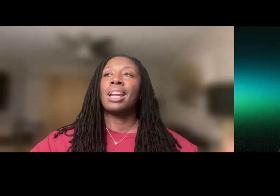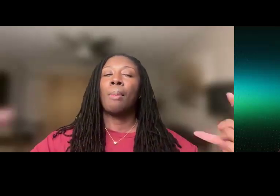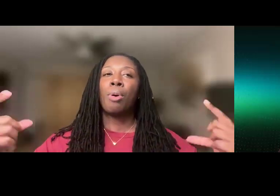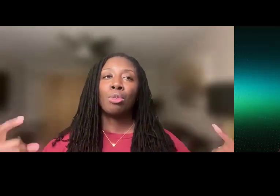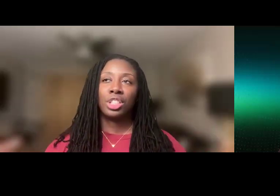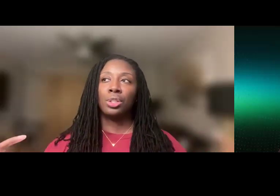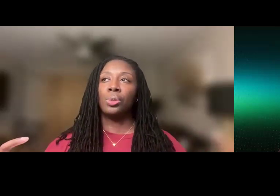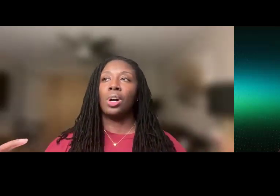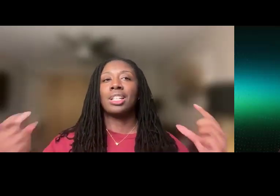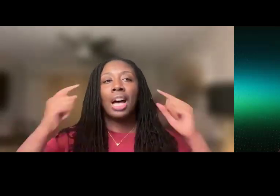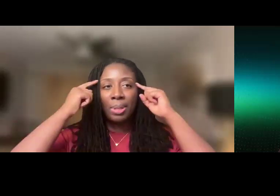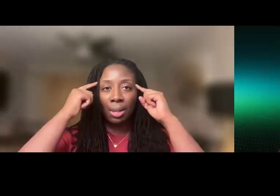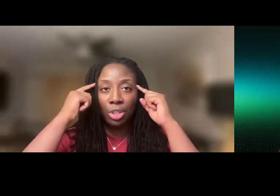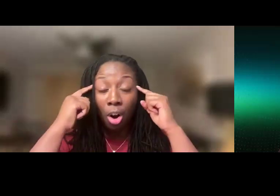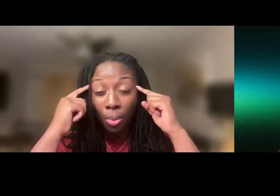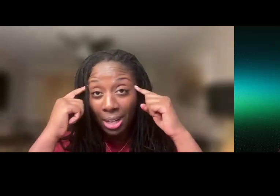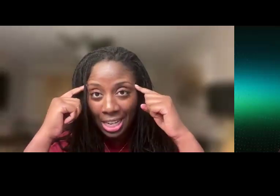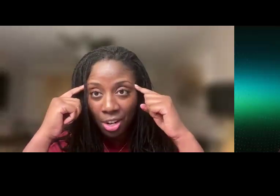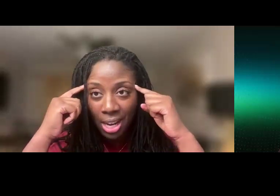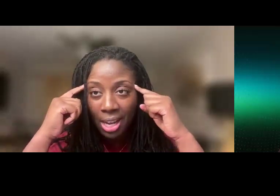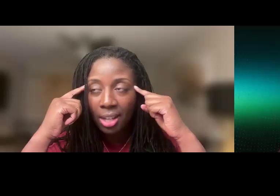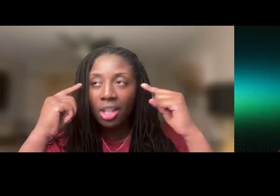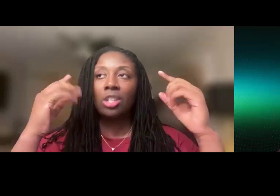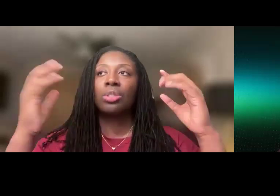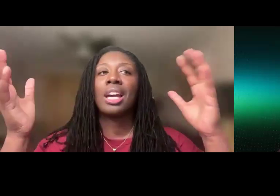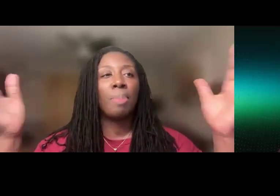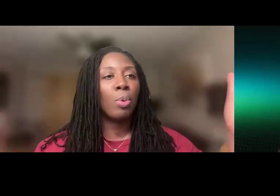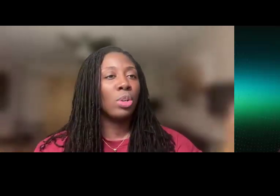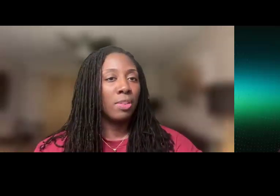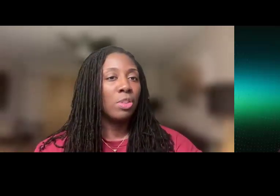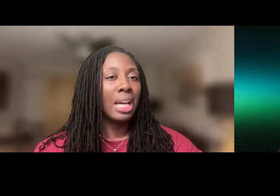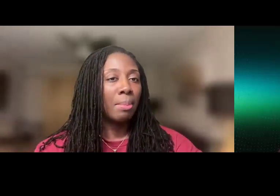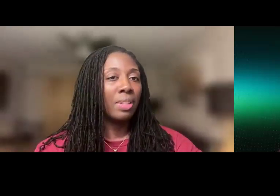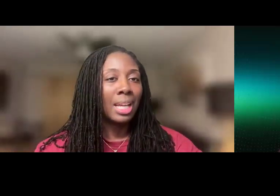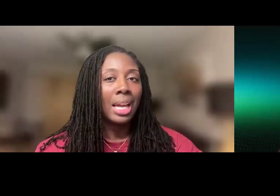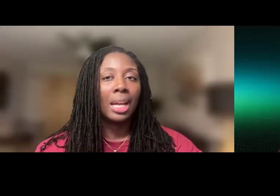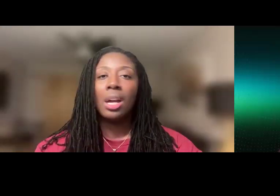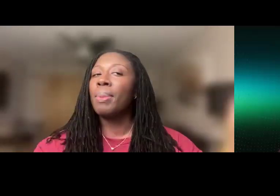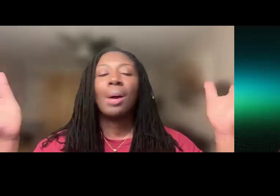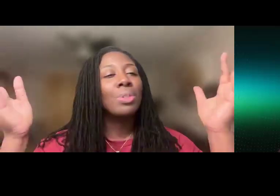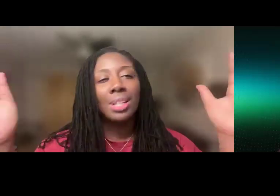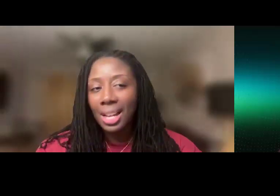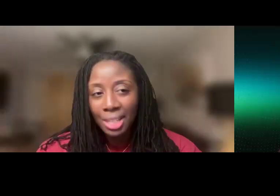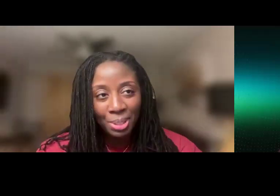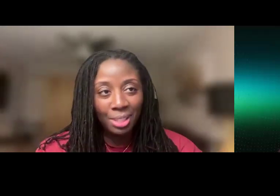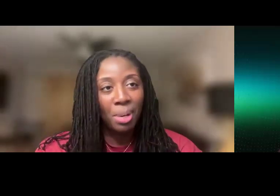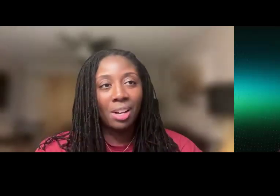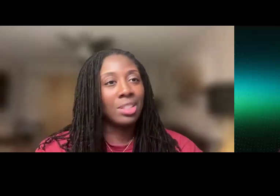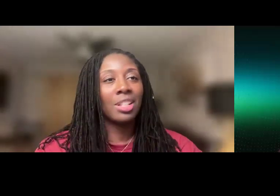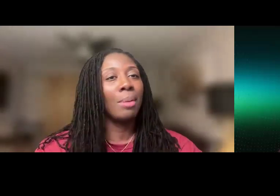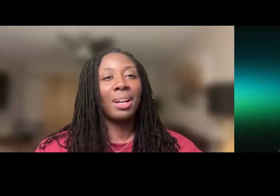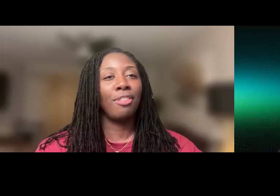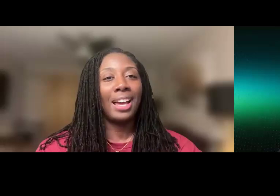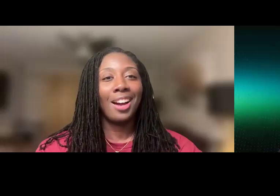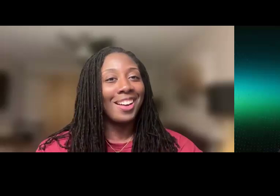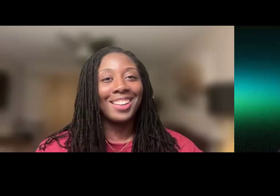so Mhm. somebody approaching you on a topic that was already in your head, you'll see how people will give you the time of the day. But I was not coming to the mall